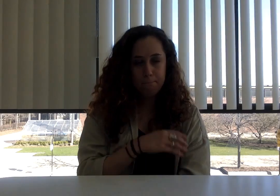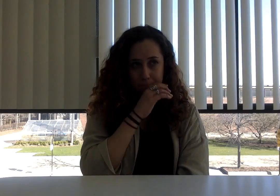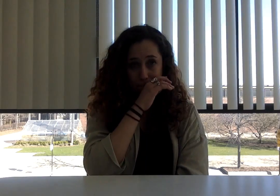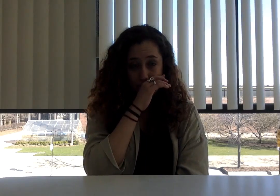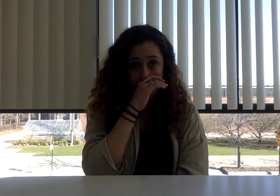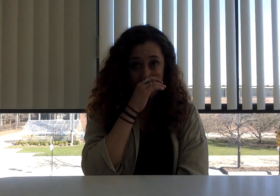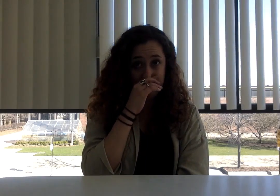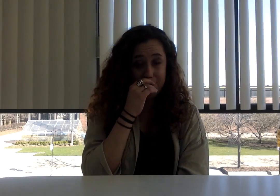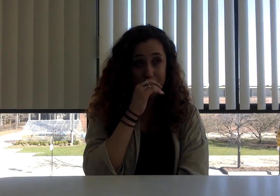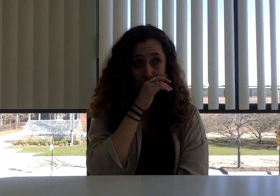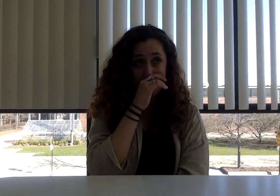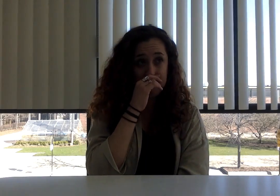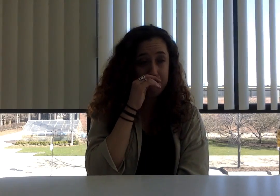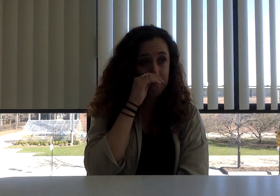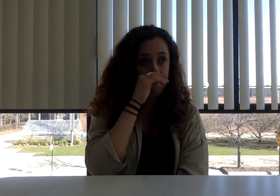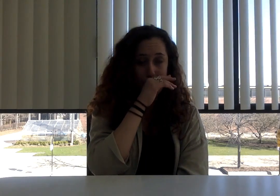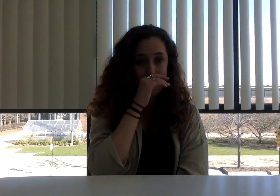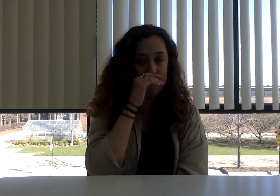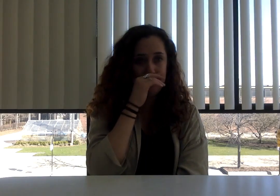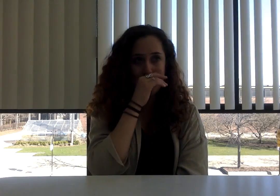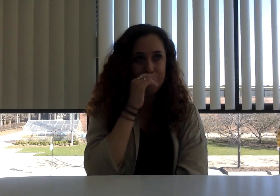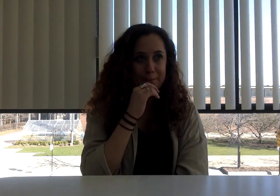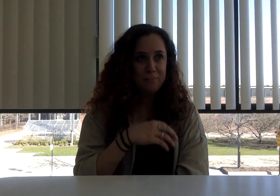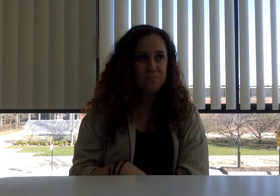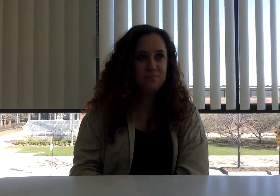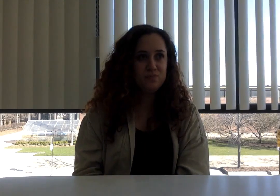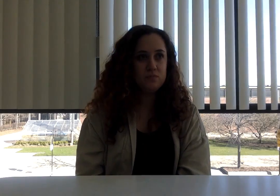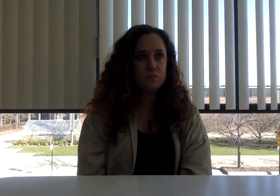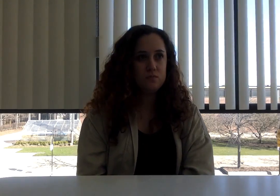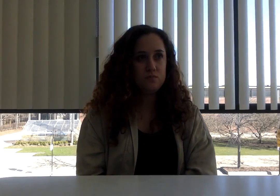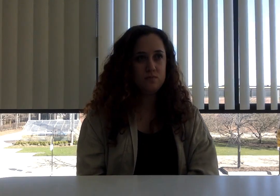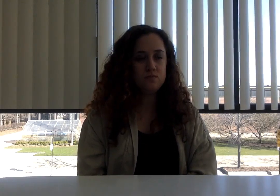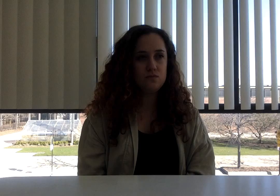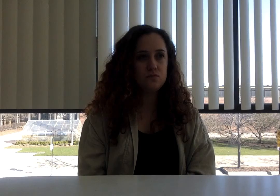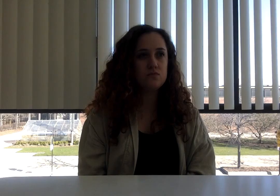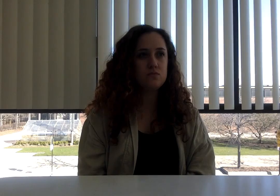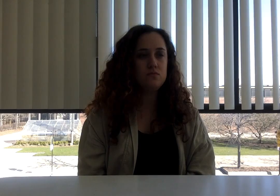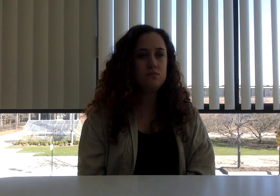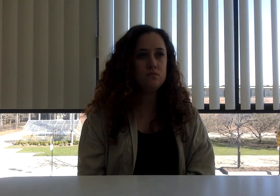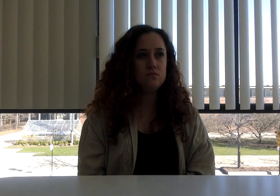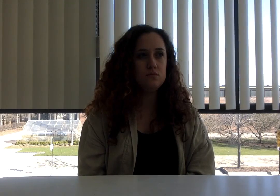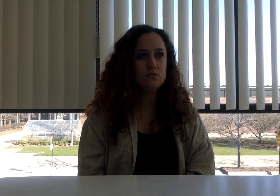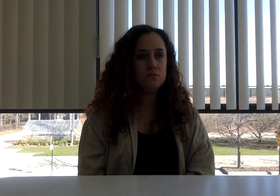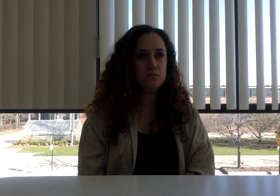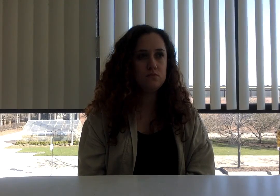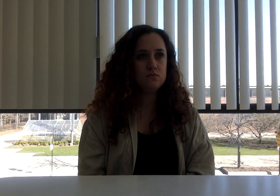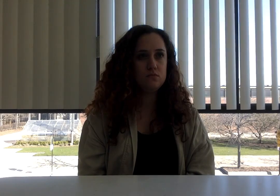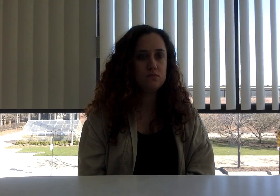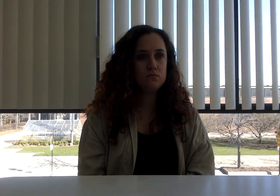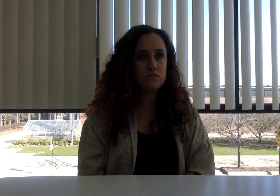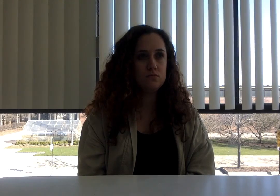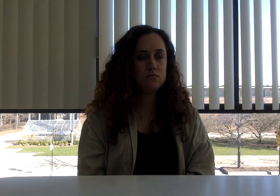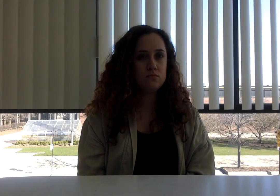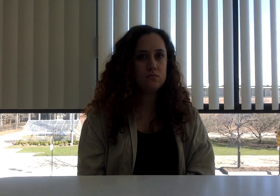yeah. Oh, that's like positive and negative. Test where you guys take So I